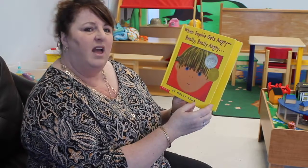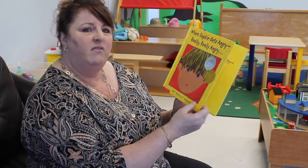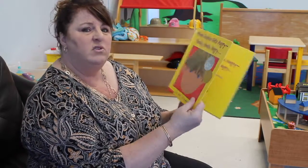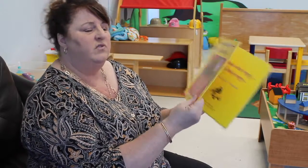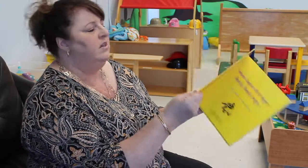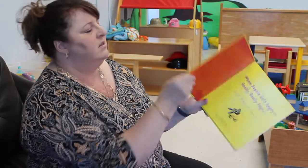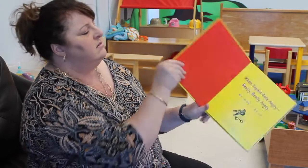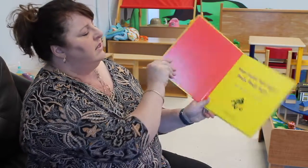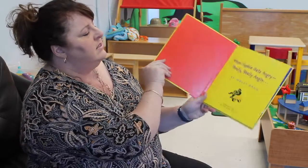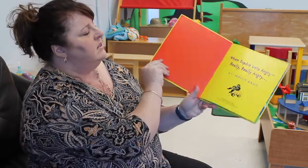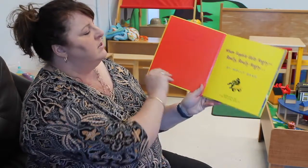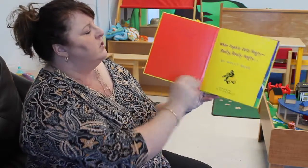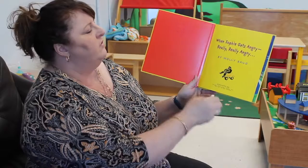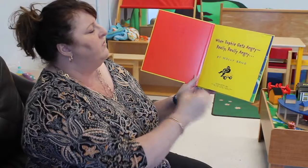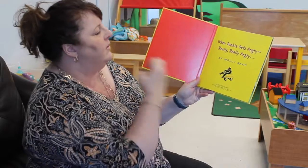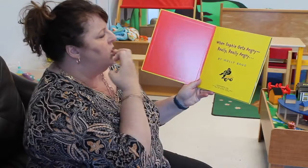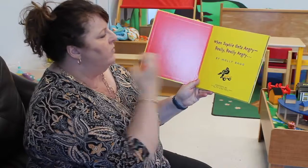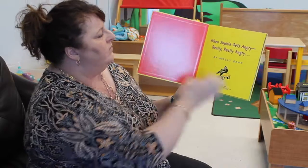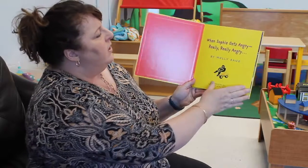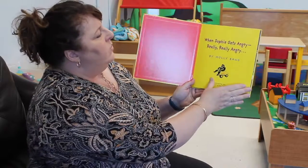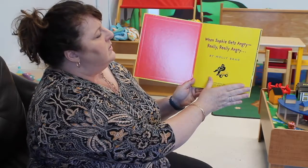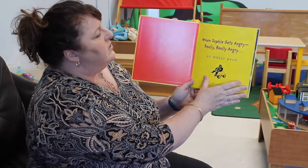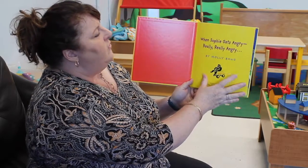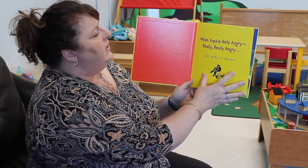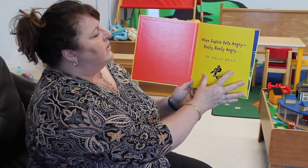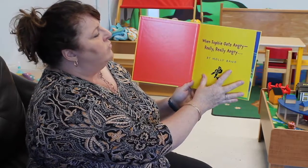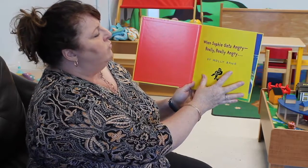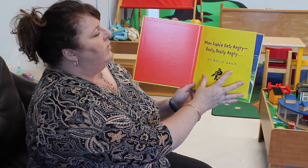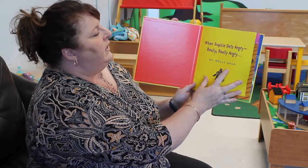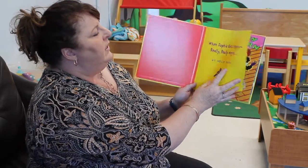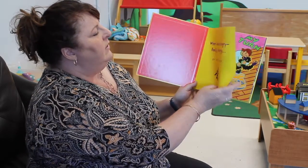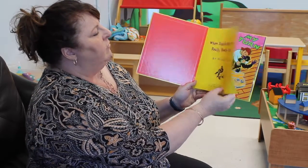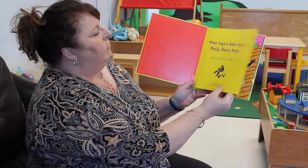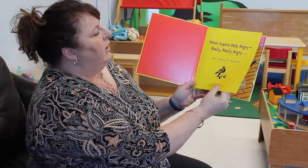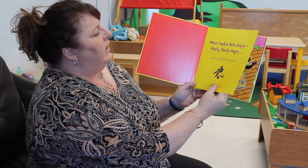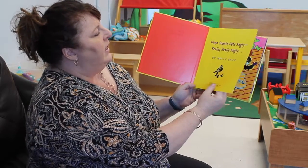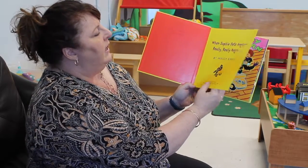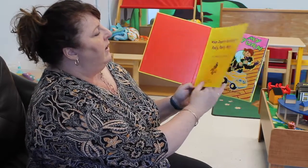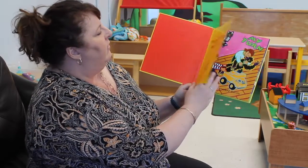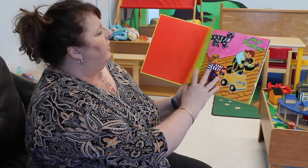have those feelings. Let's see what Sophie finds out. When Sophie gets really, really angry.